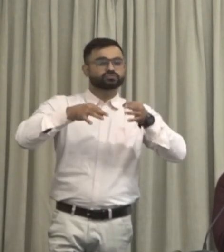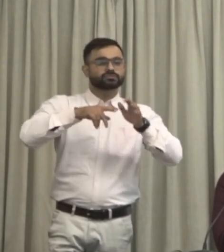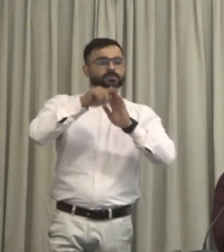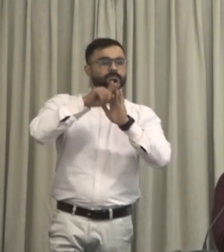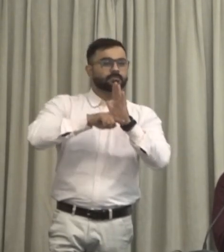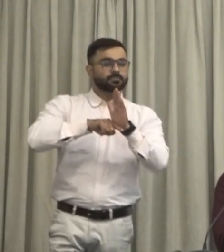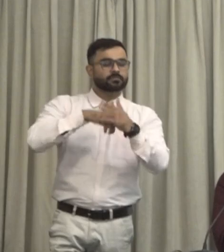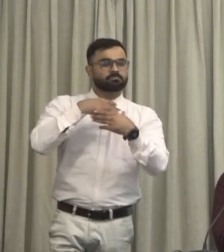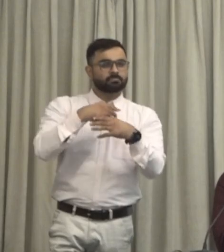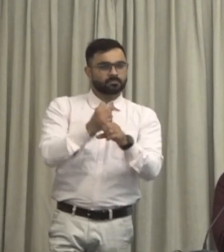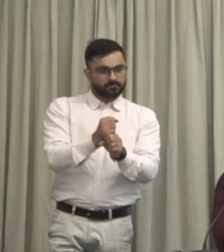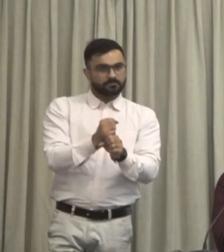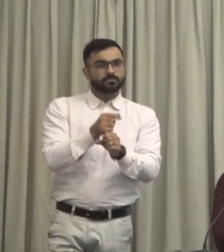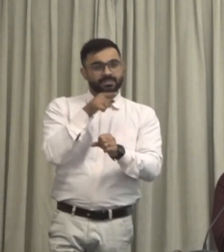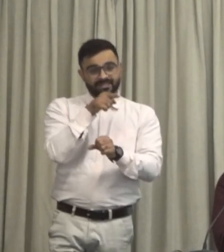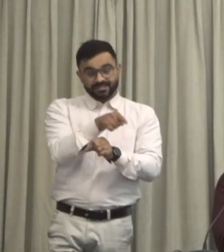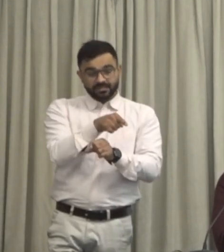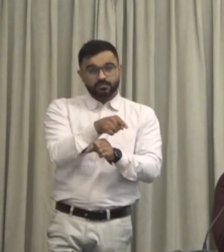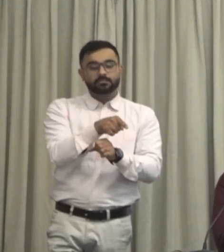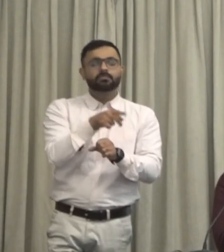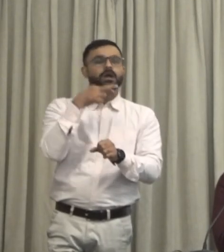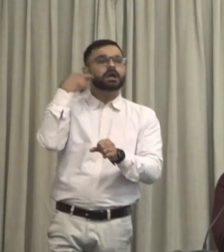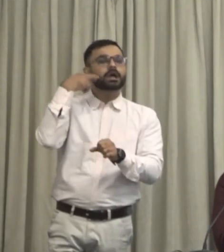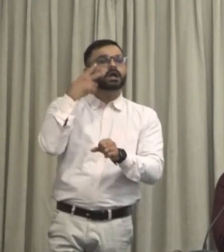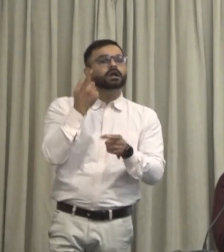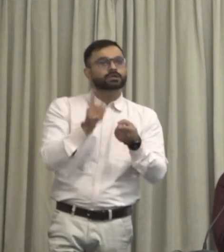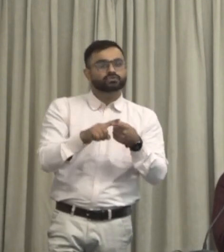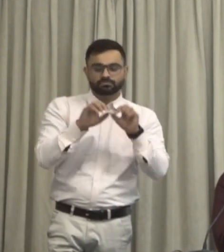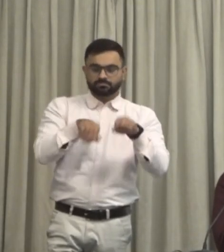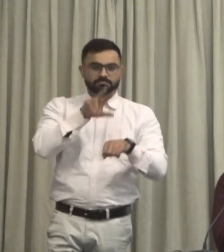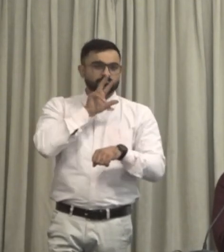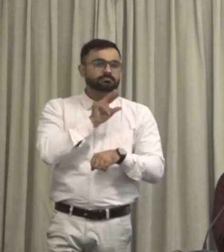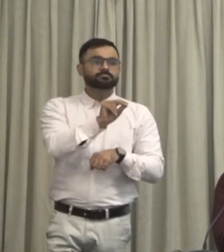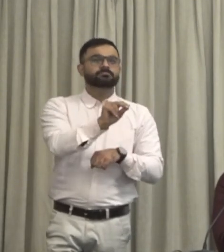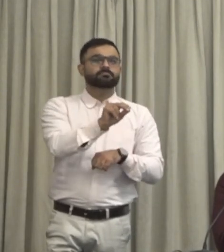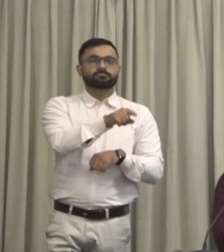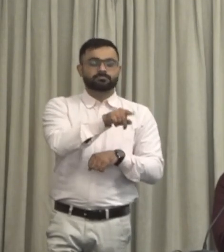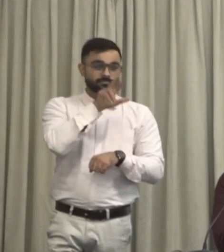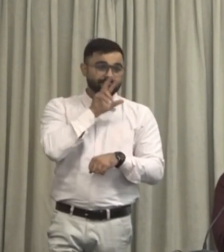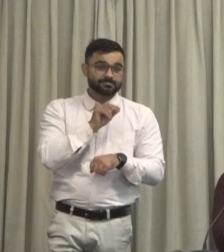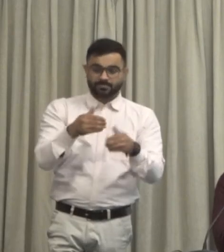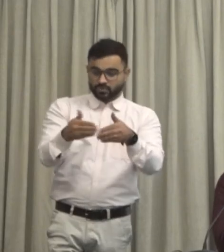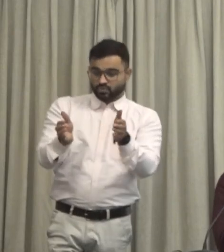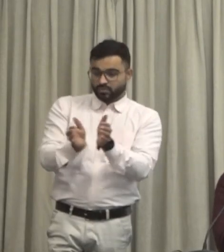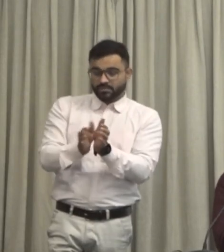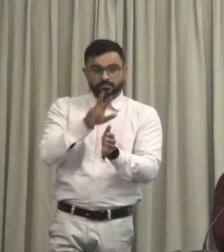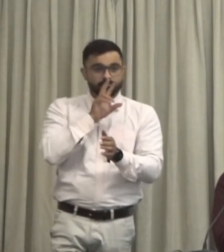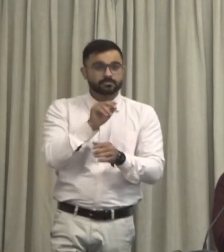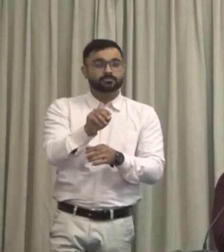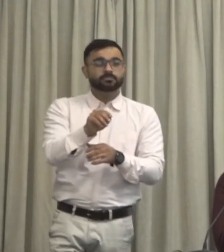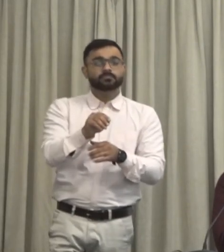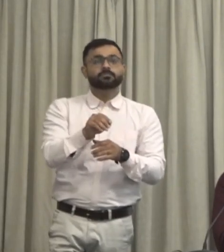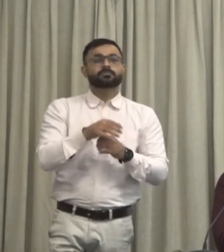making as well. I think that is the root cause. And we have to speak. As we speak to the community, we have to speak to